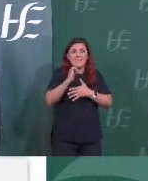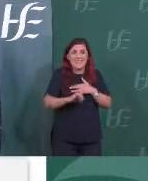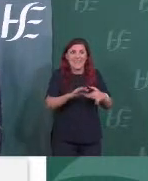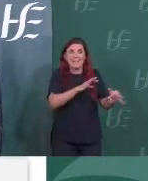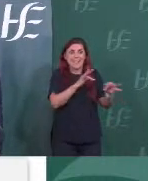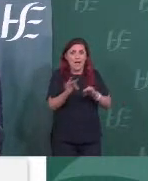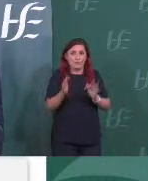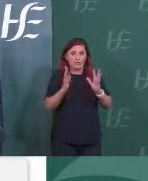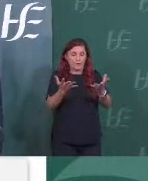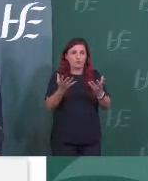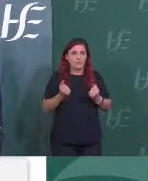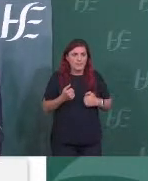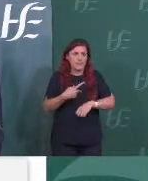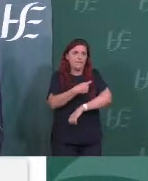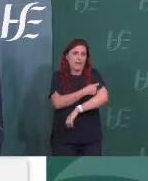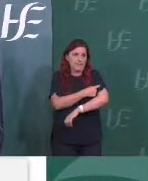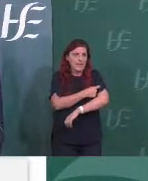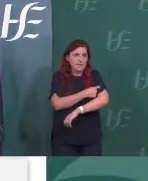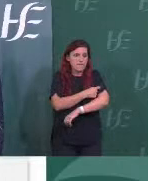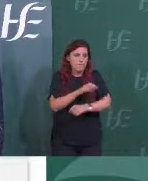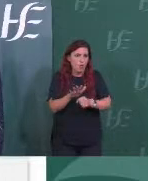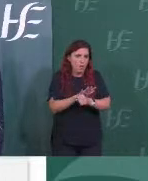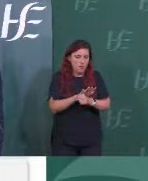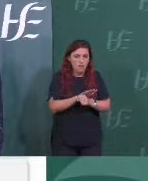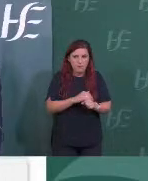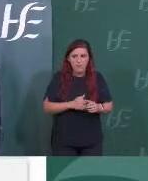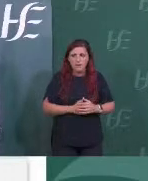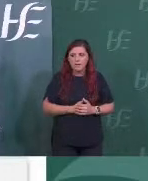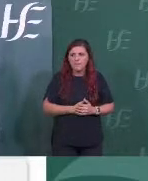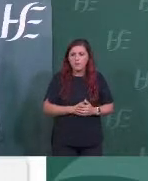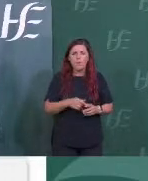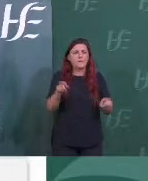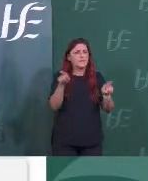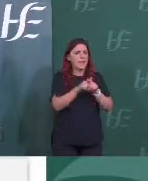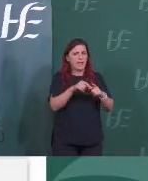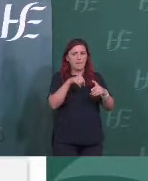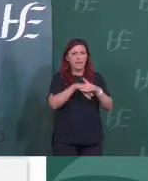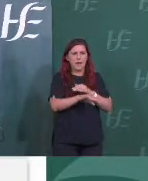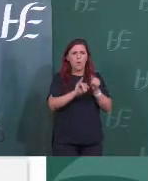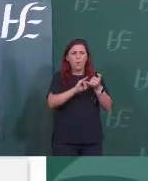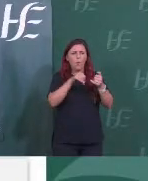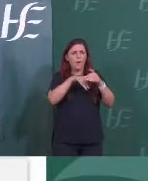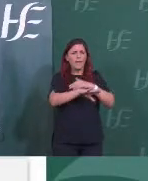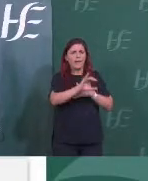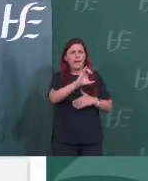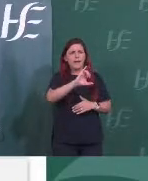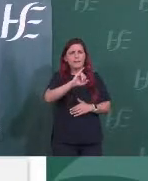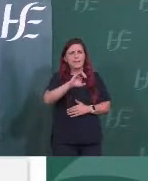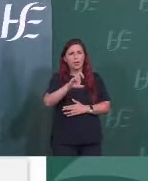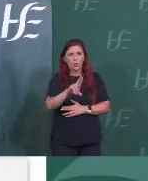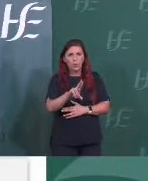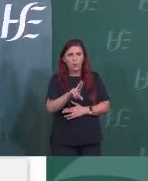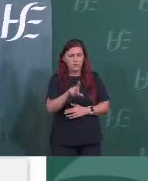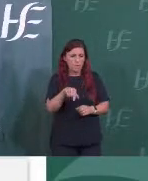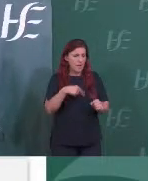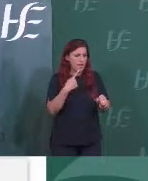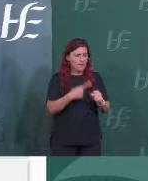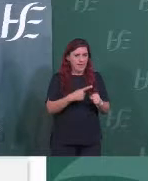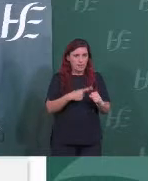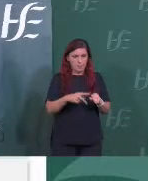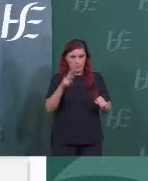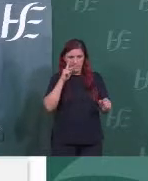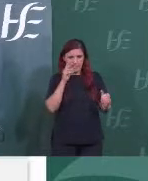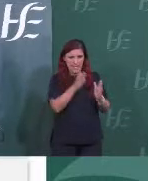So what about ITU? Again, looking at the experience of ITU admissions, again on the severe end of manifestation of